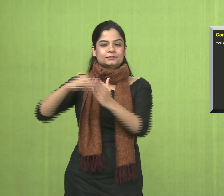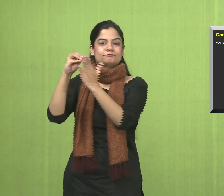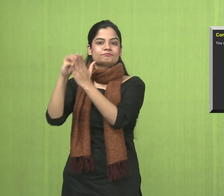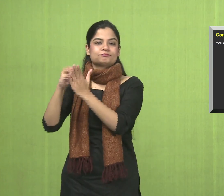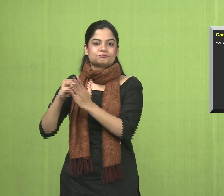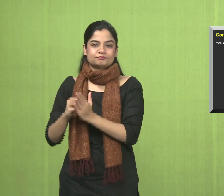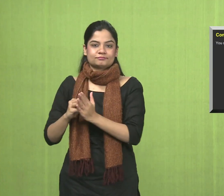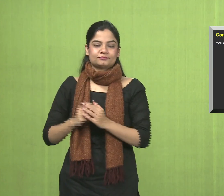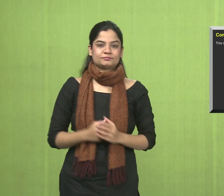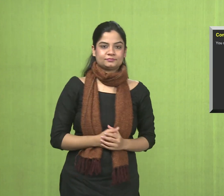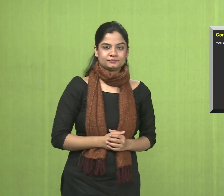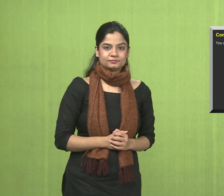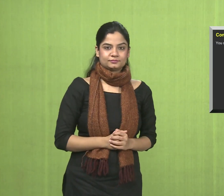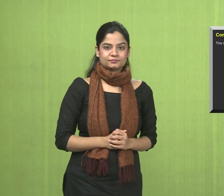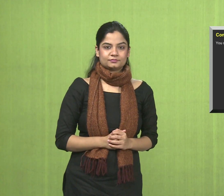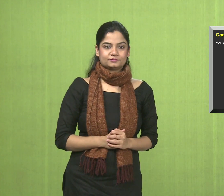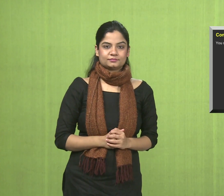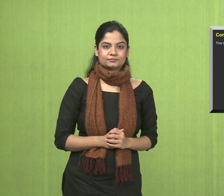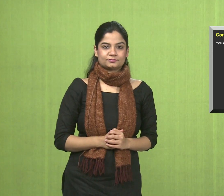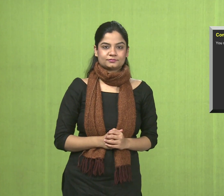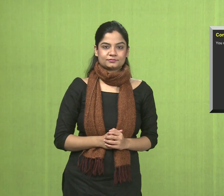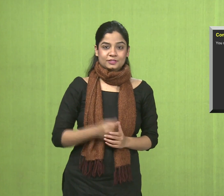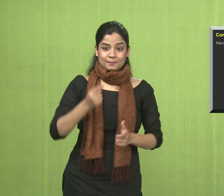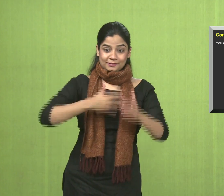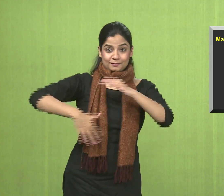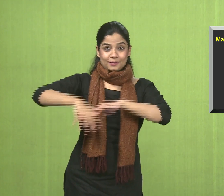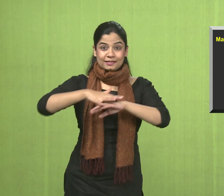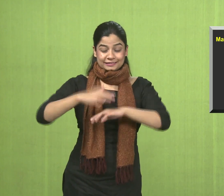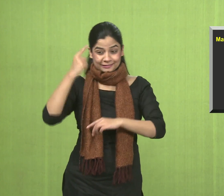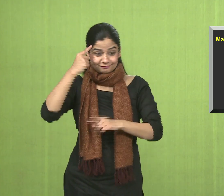and controlled in your needs, your desires will be fulfilled.